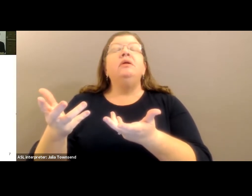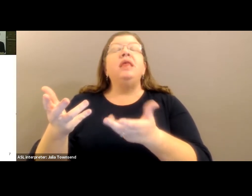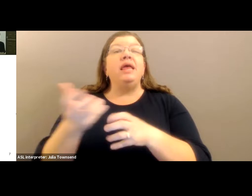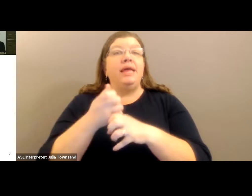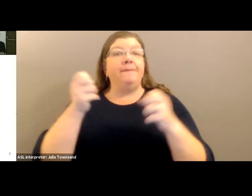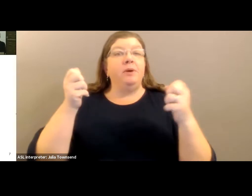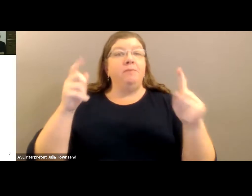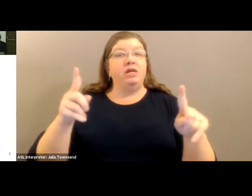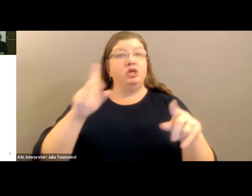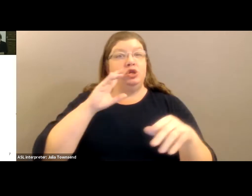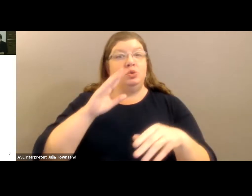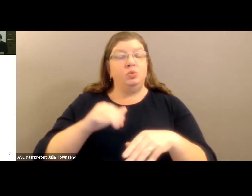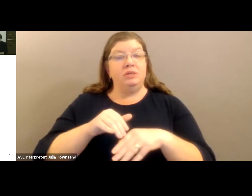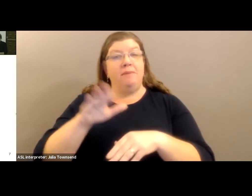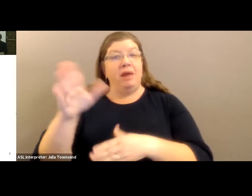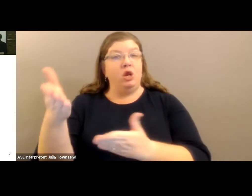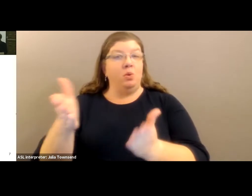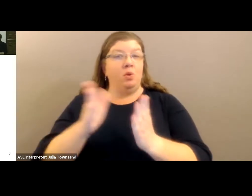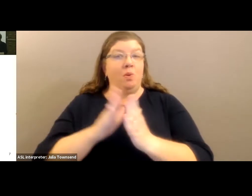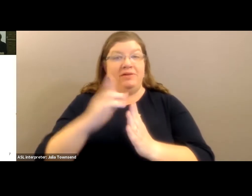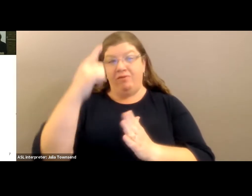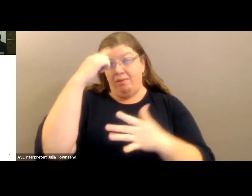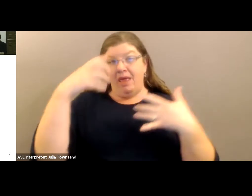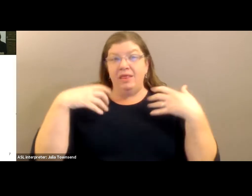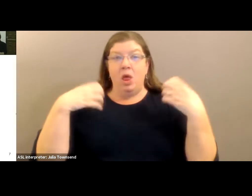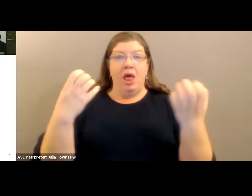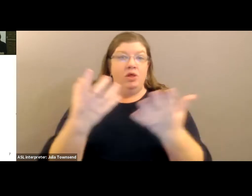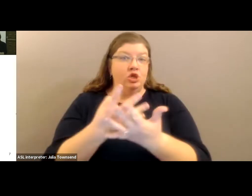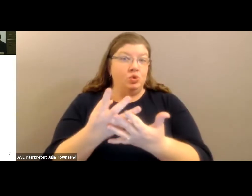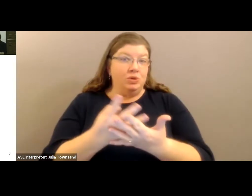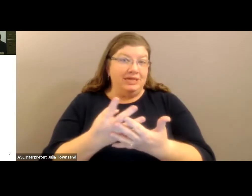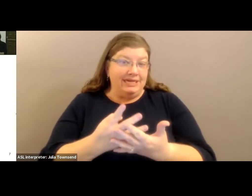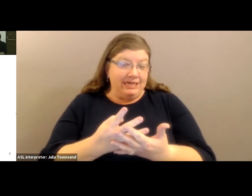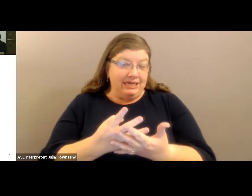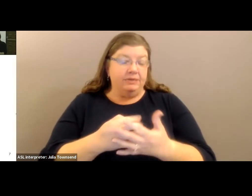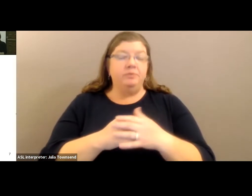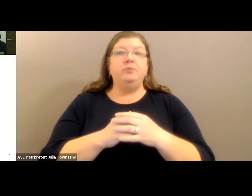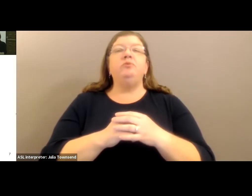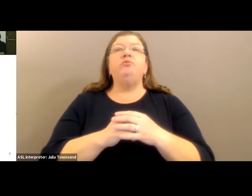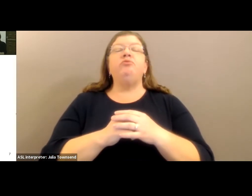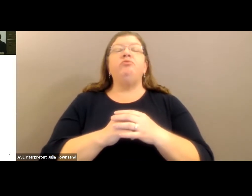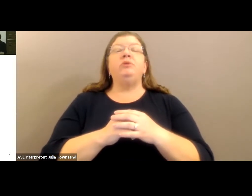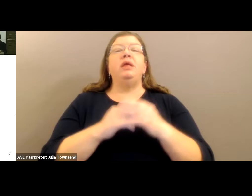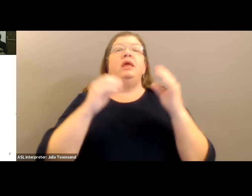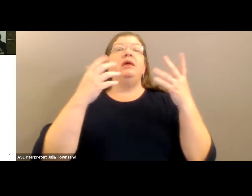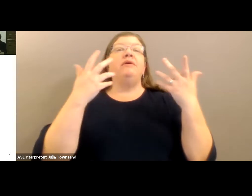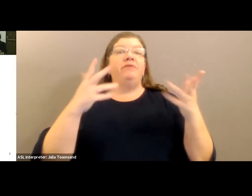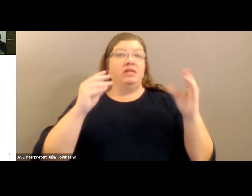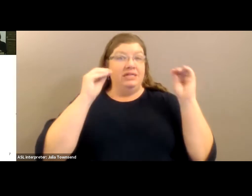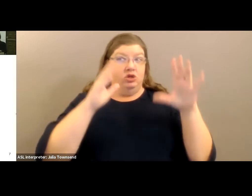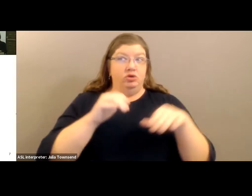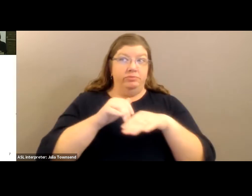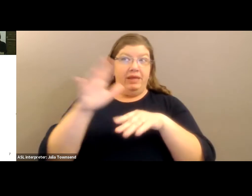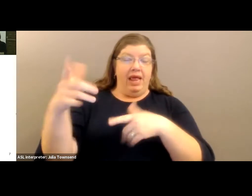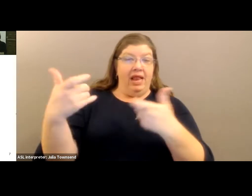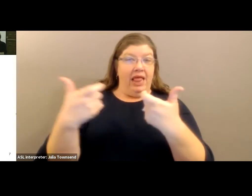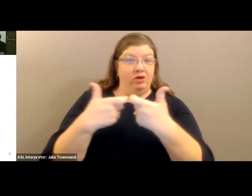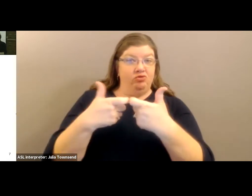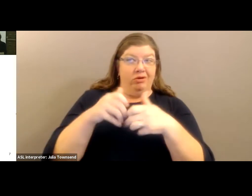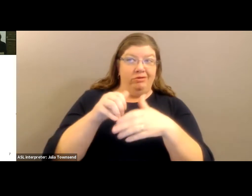to submit a request for a mental health screening. The teacher then submits an